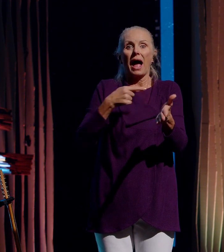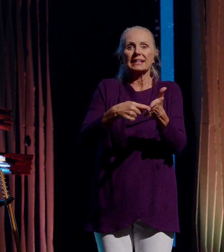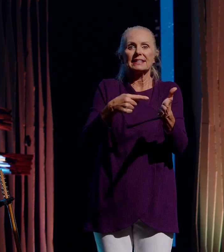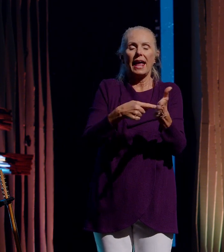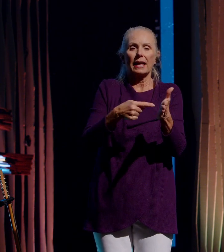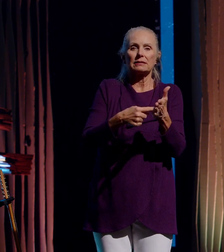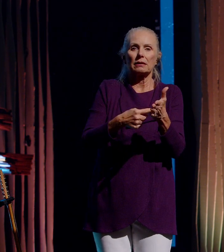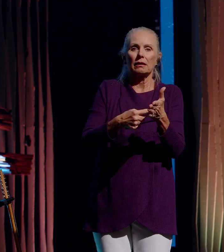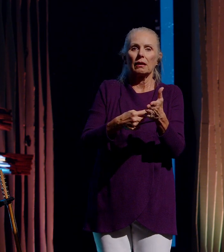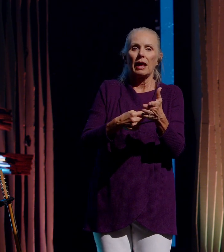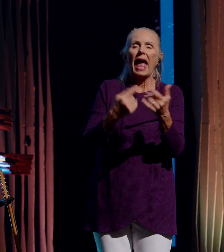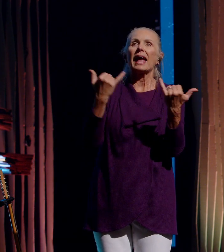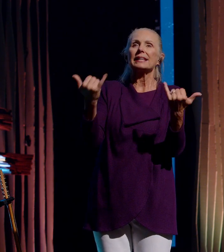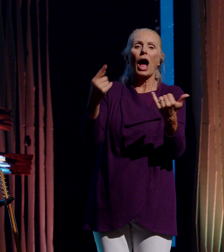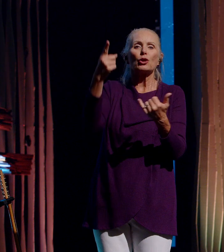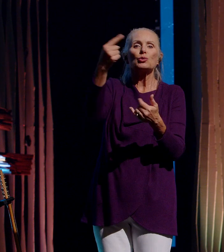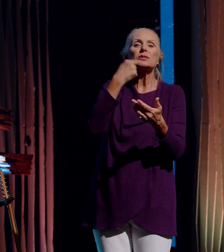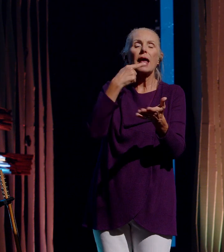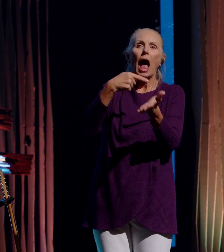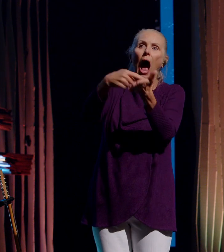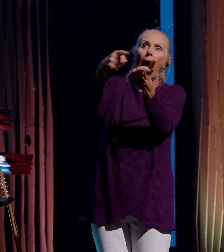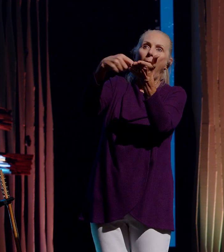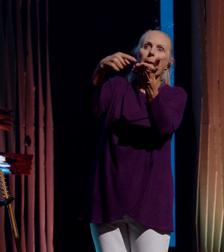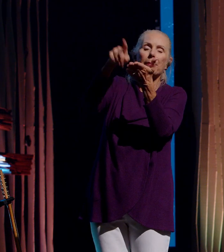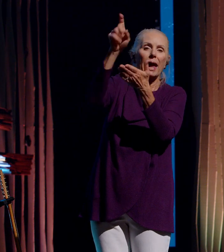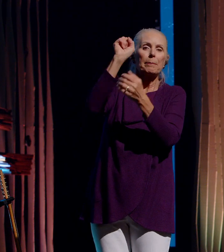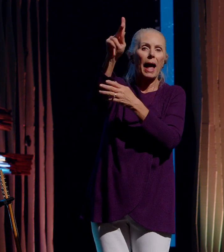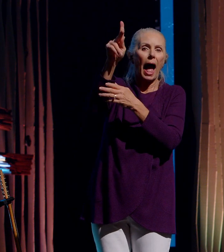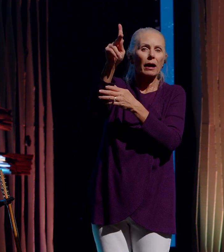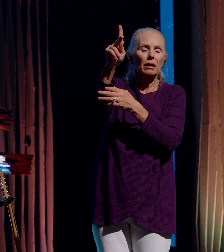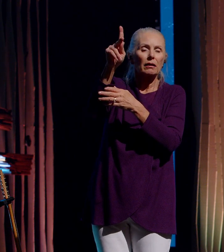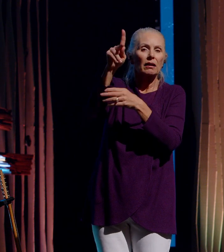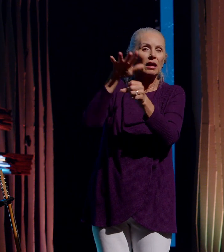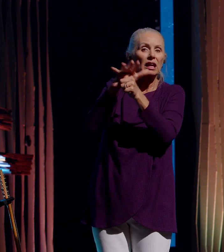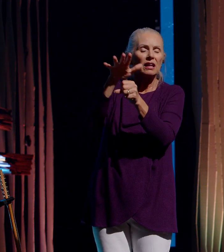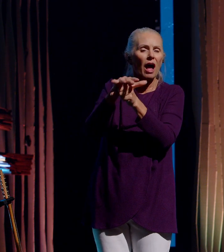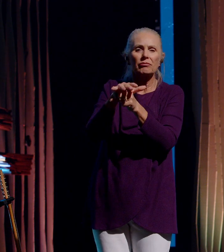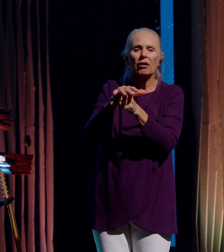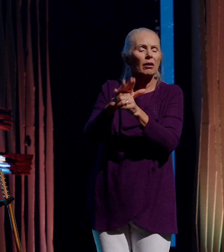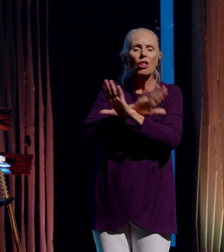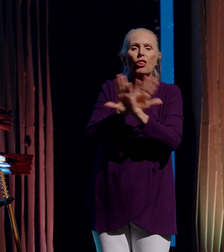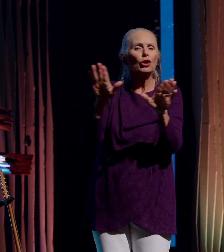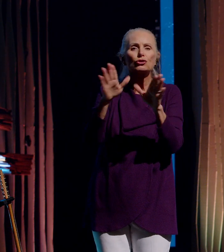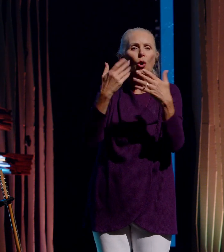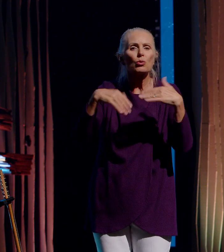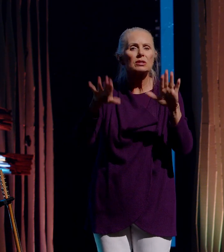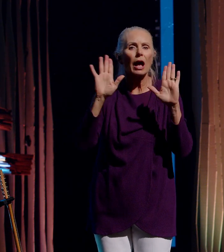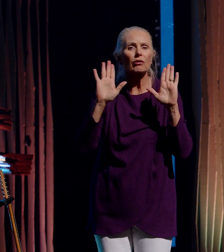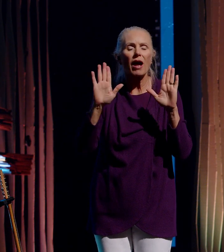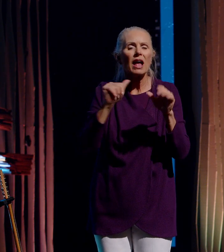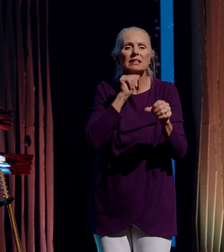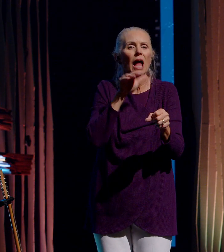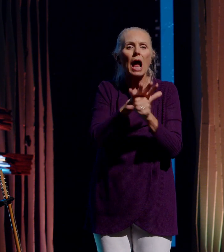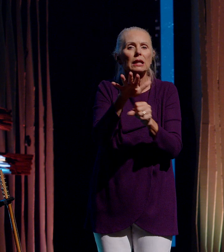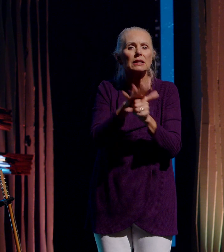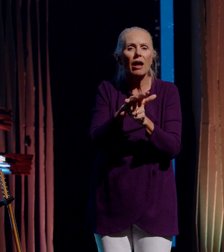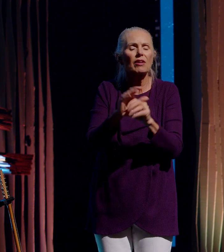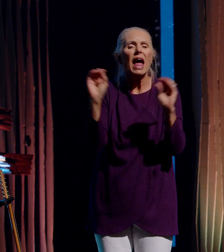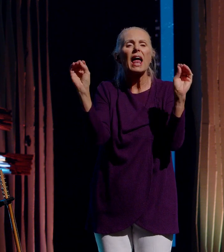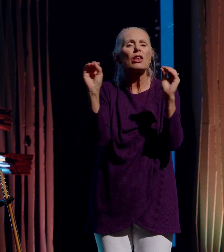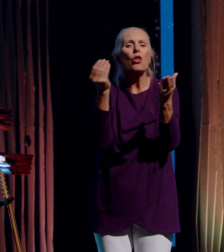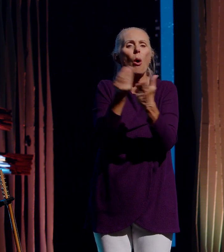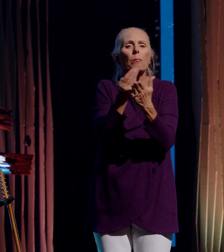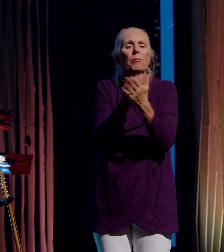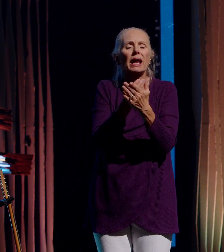you've continued to do. No monetary amount could be written, no treasure sacrificed, no life given in its place. For no money could